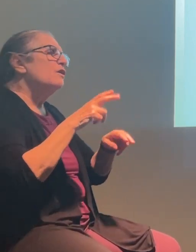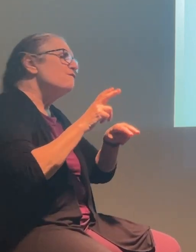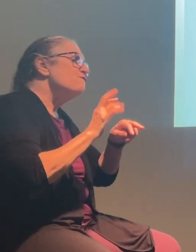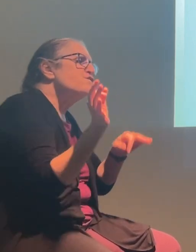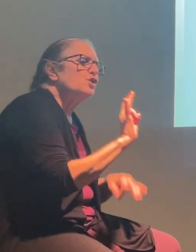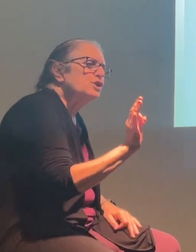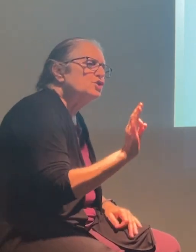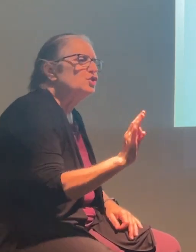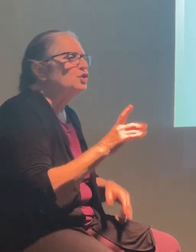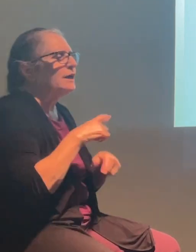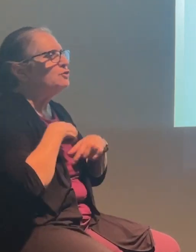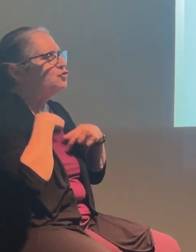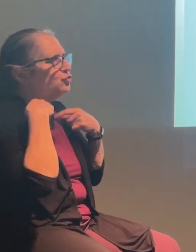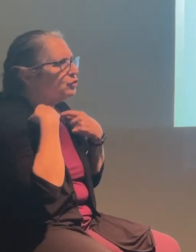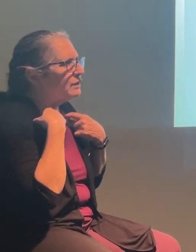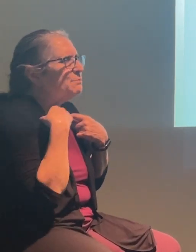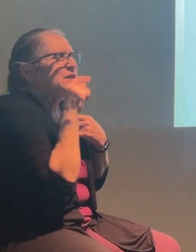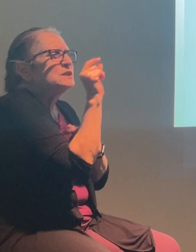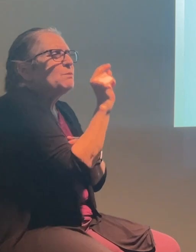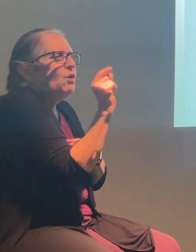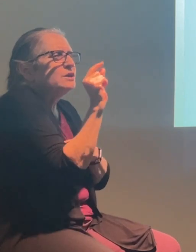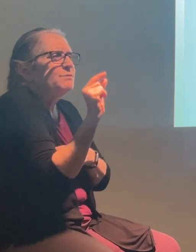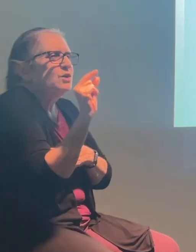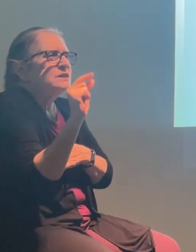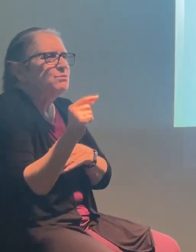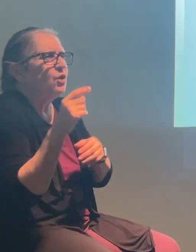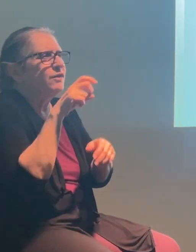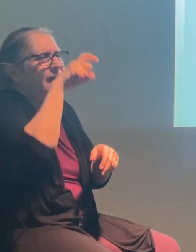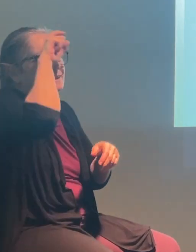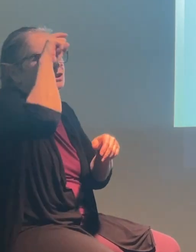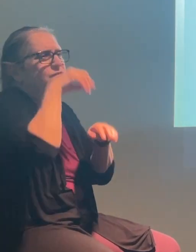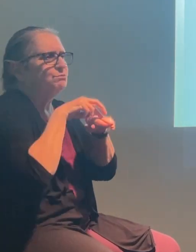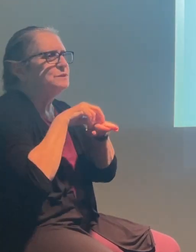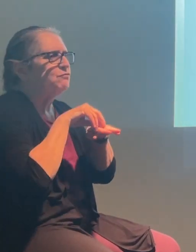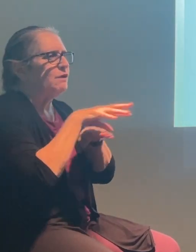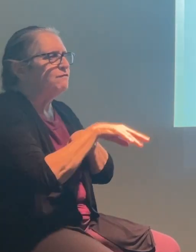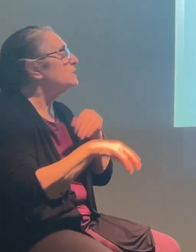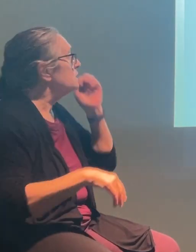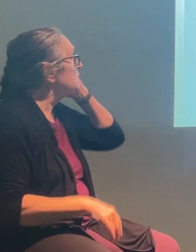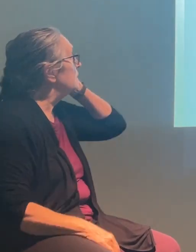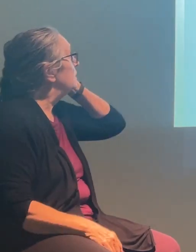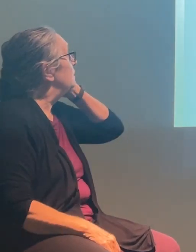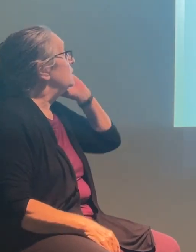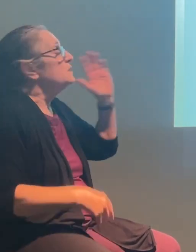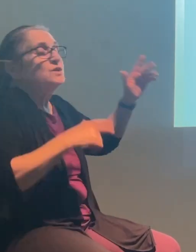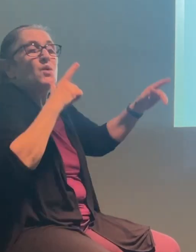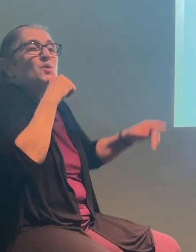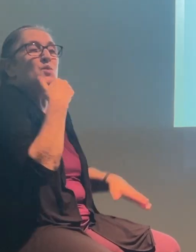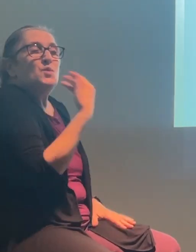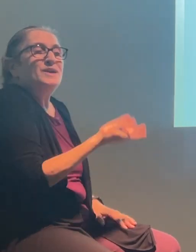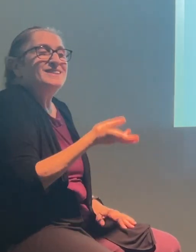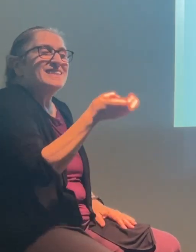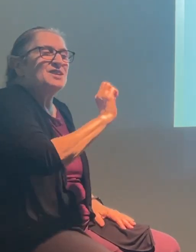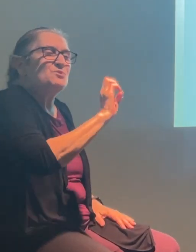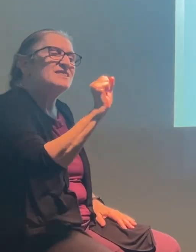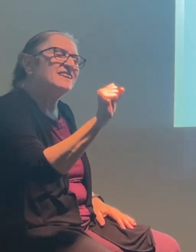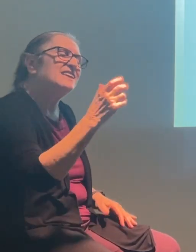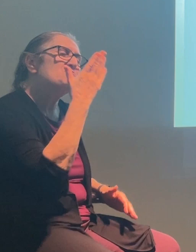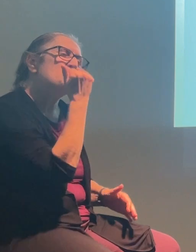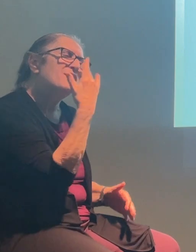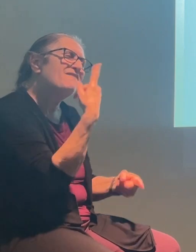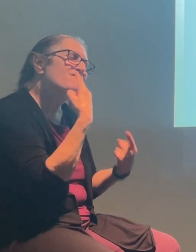for the 19th century, but in very small doses. So here we go. So who is Edward Steichen and why is he so